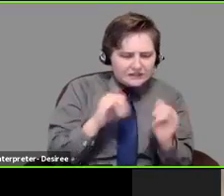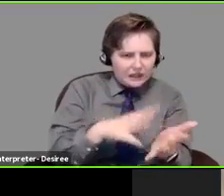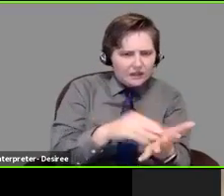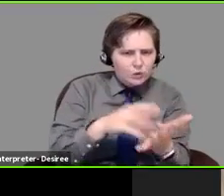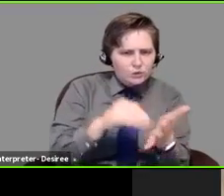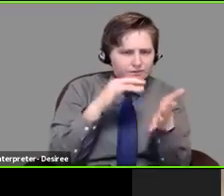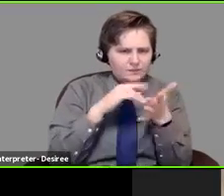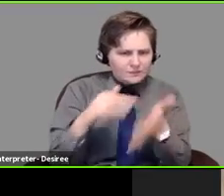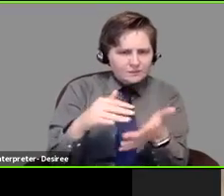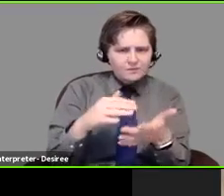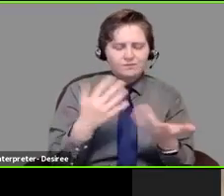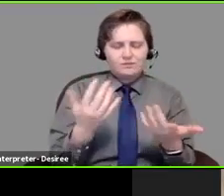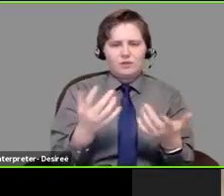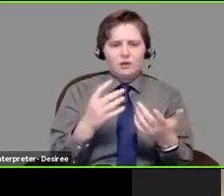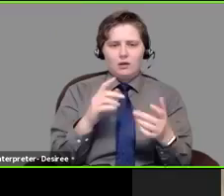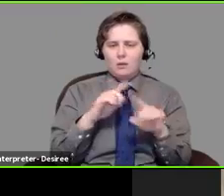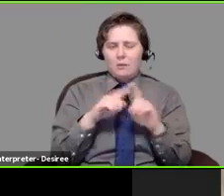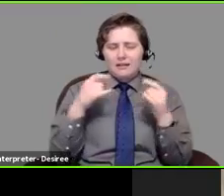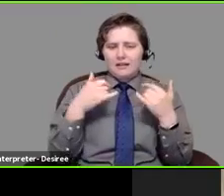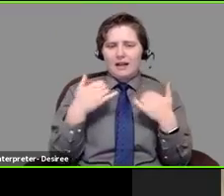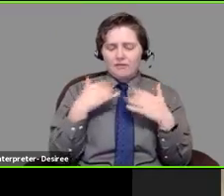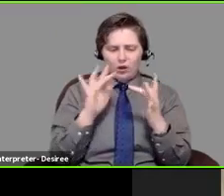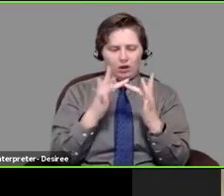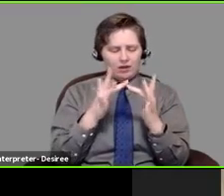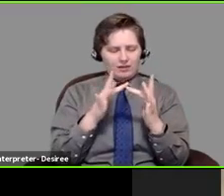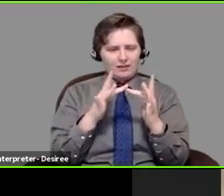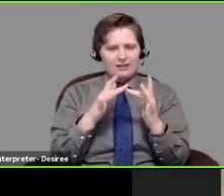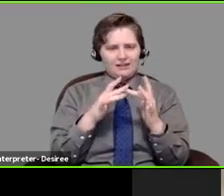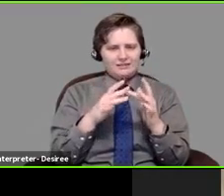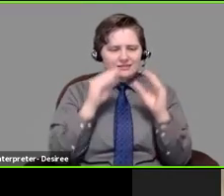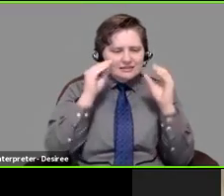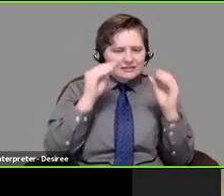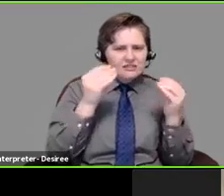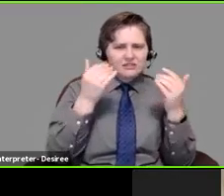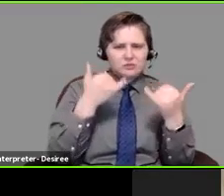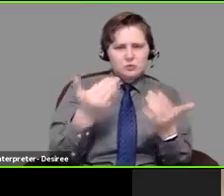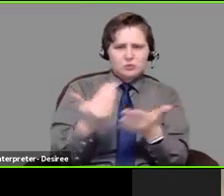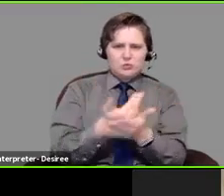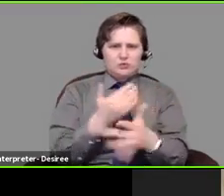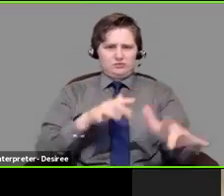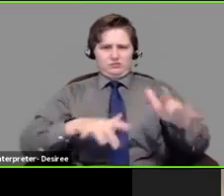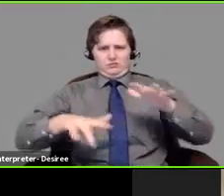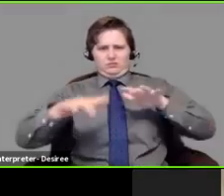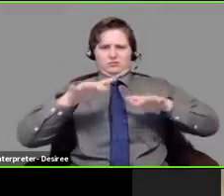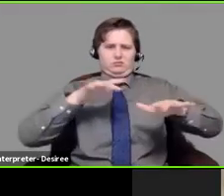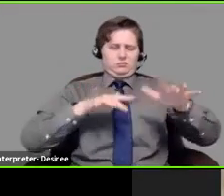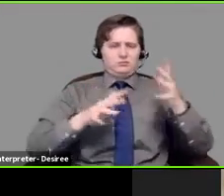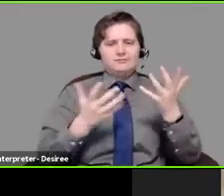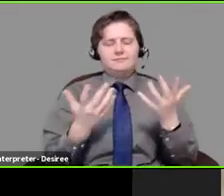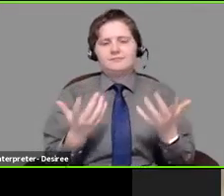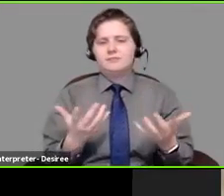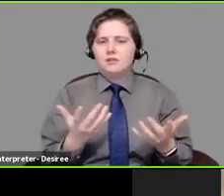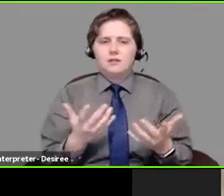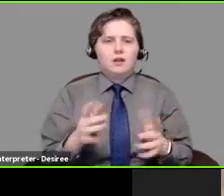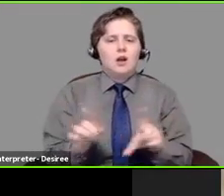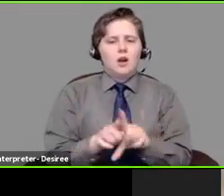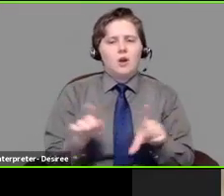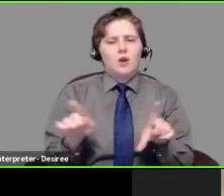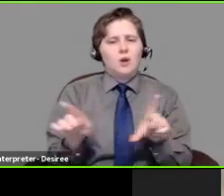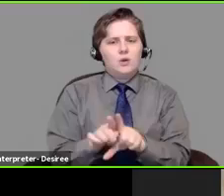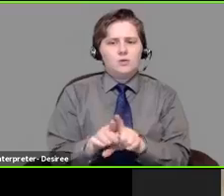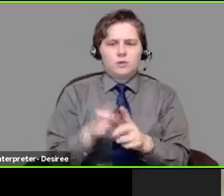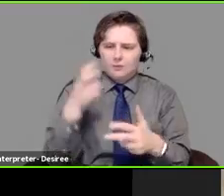learn when there was some online education trying to be taught or instruction. I mean, it has been also very,